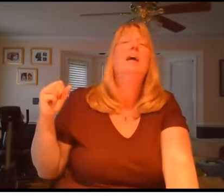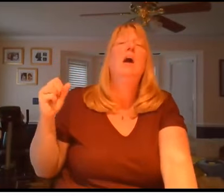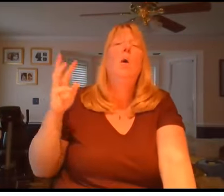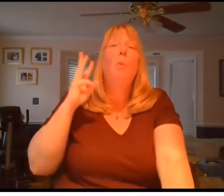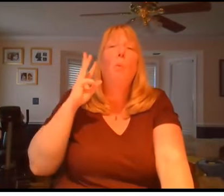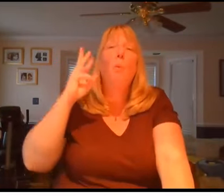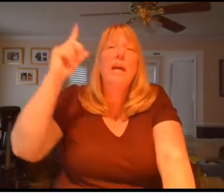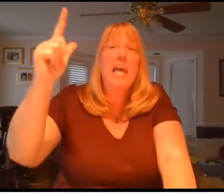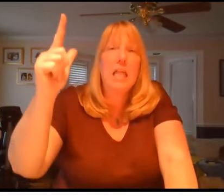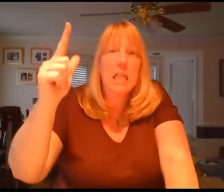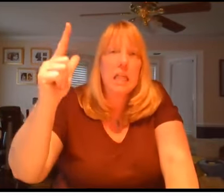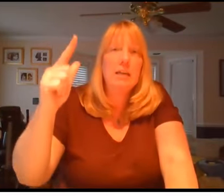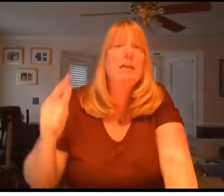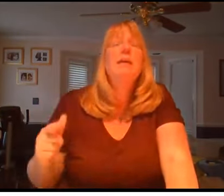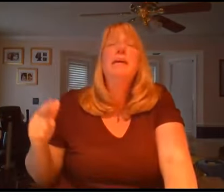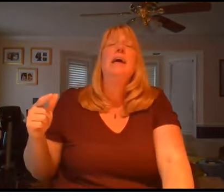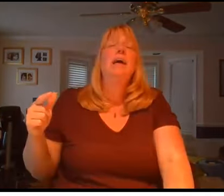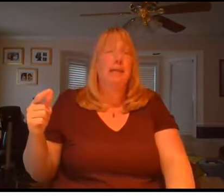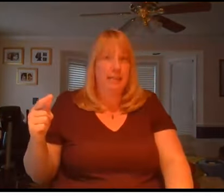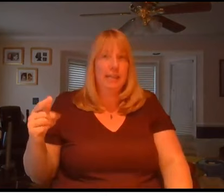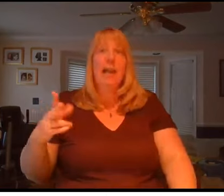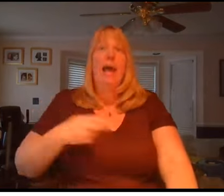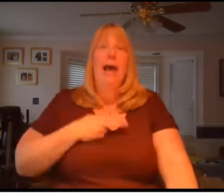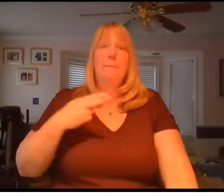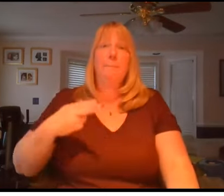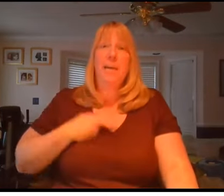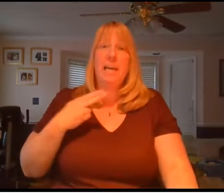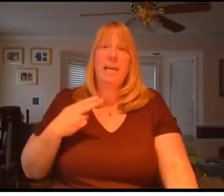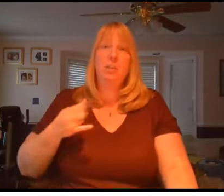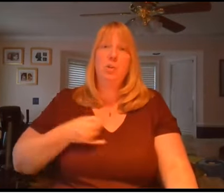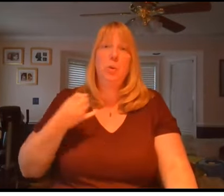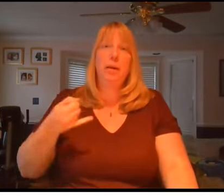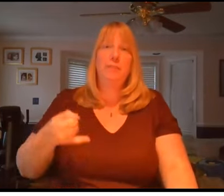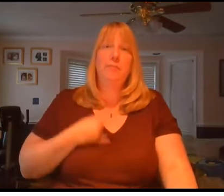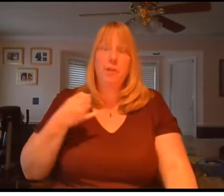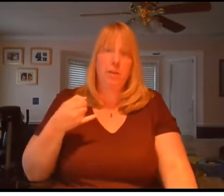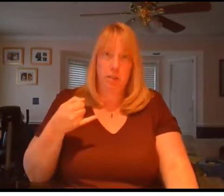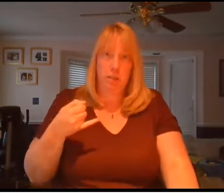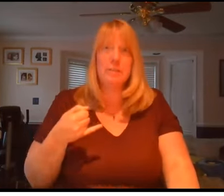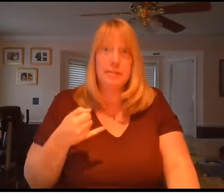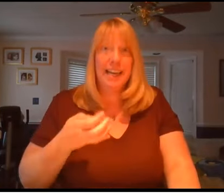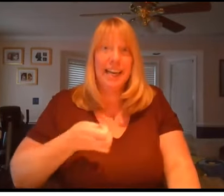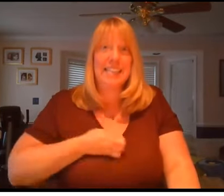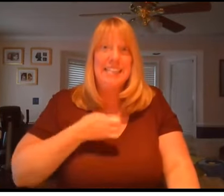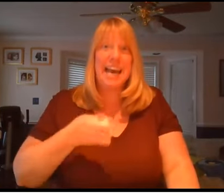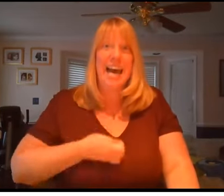was, past tense was, will, have the initialized W-I-L-L, happy with an H, joy with a